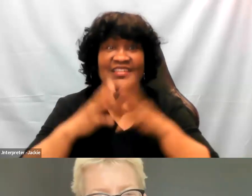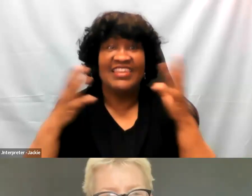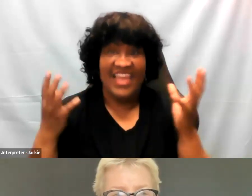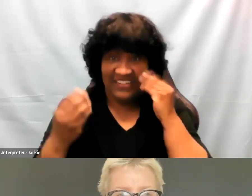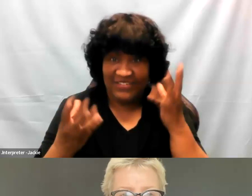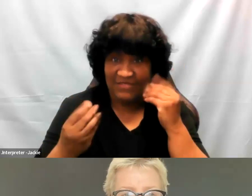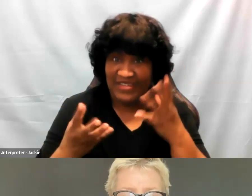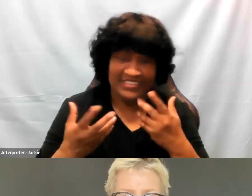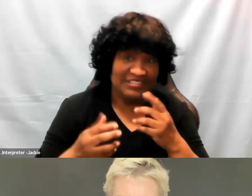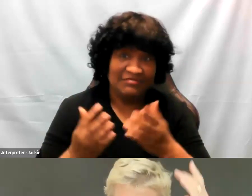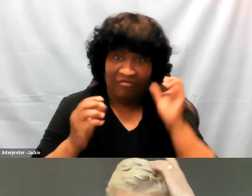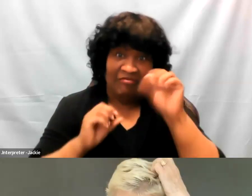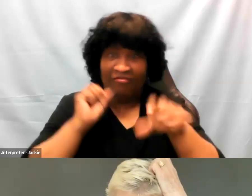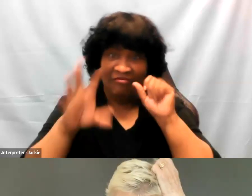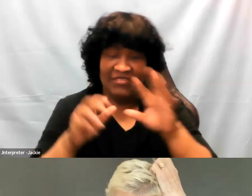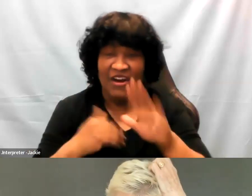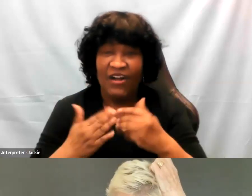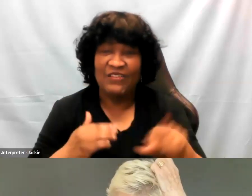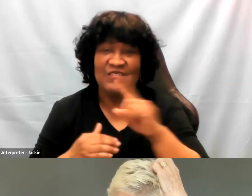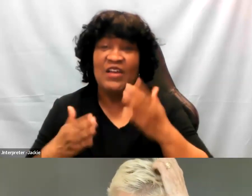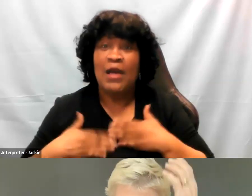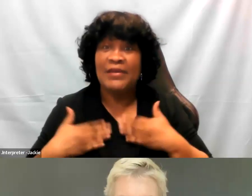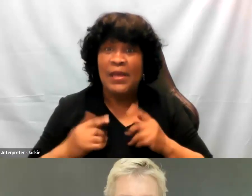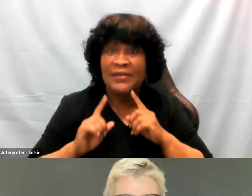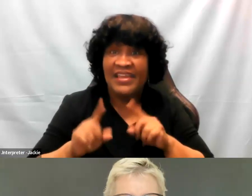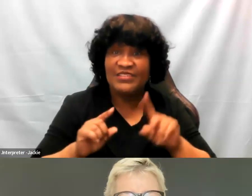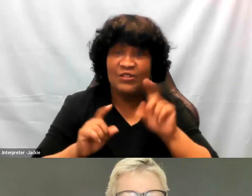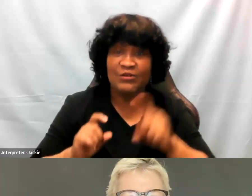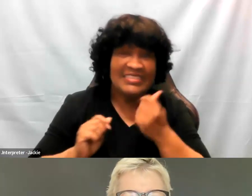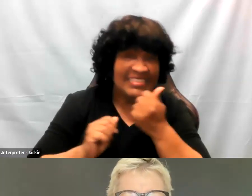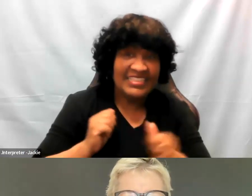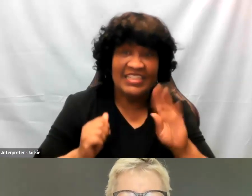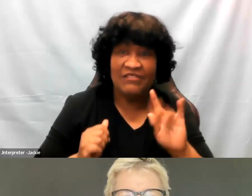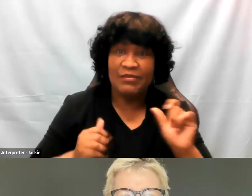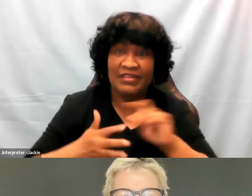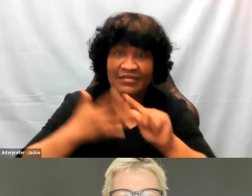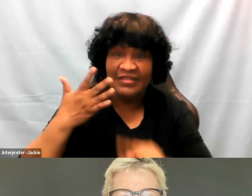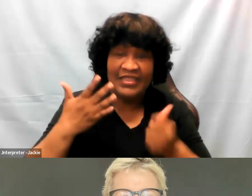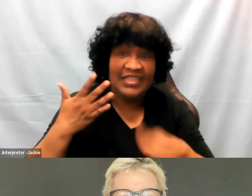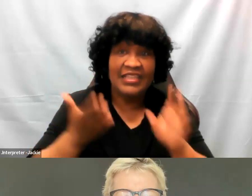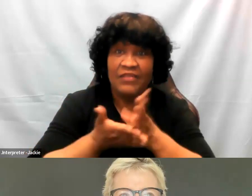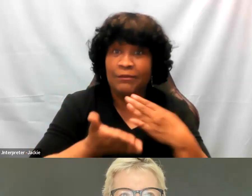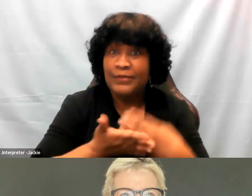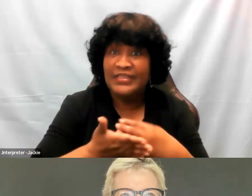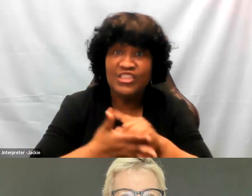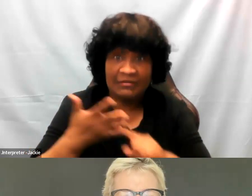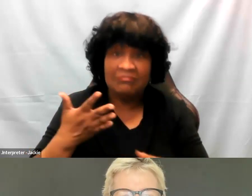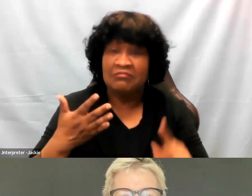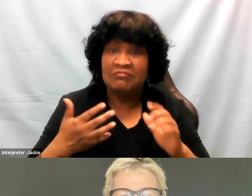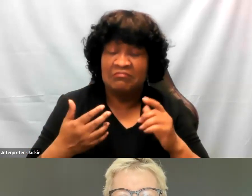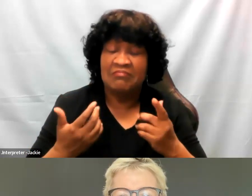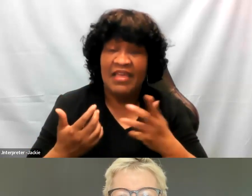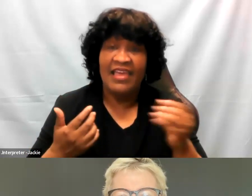that I threw at everyone. And I'm happy to answer questions about any of the bills, about any of the budget asks,